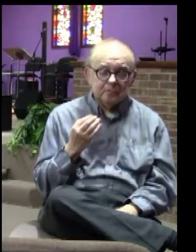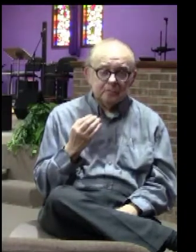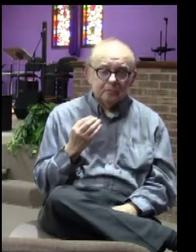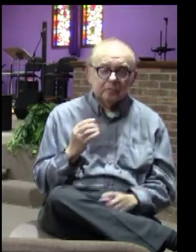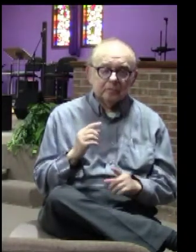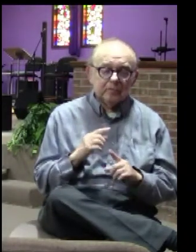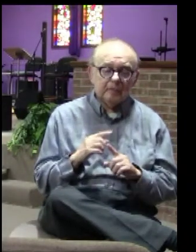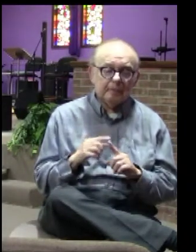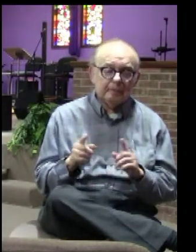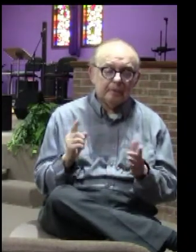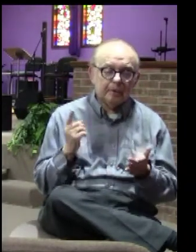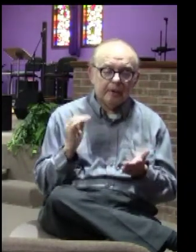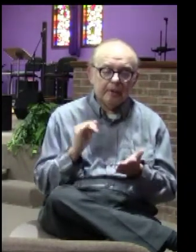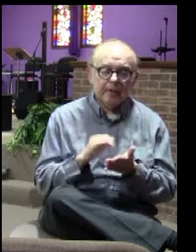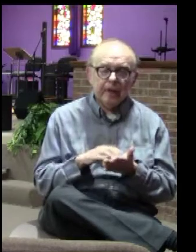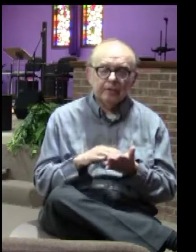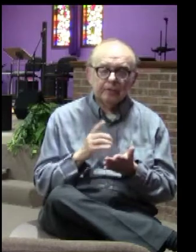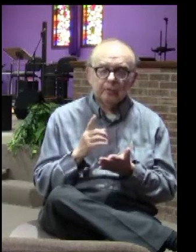But that's what we do.